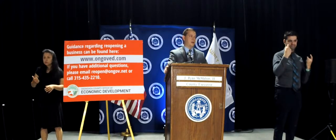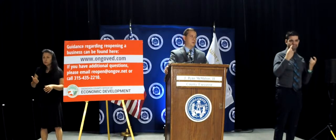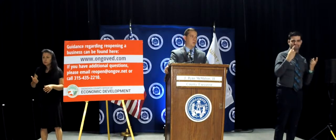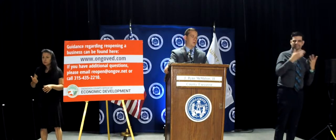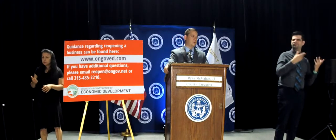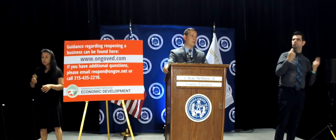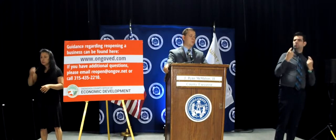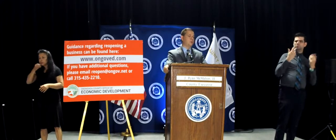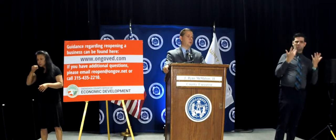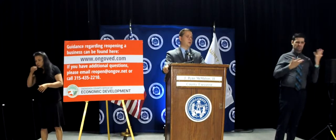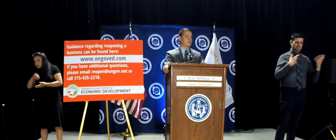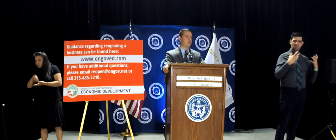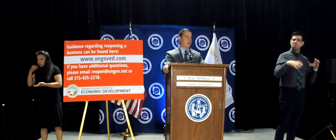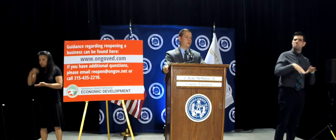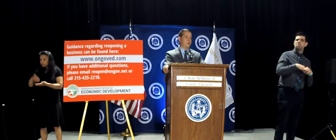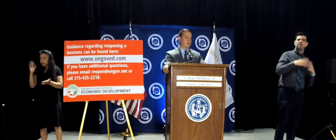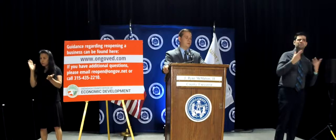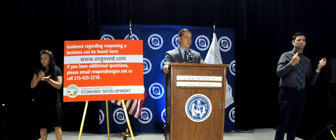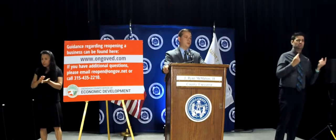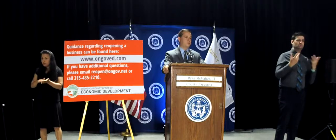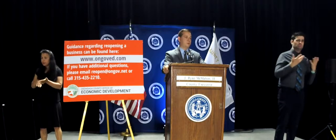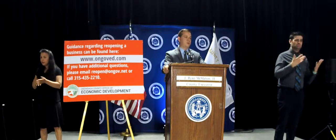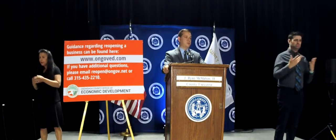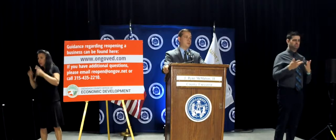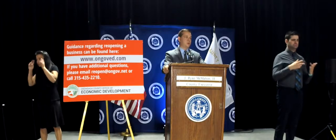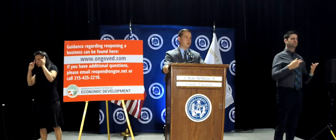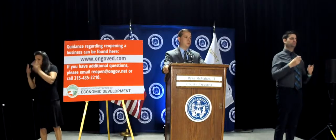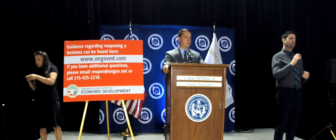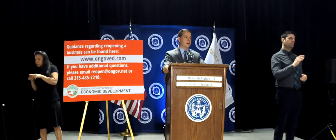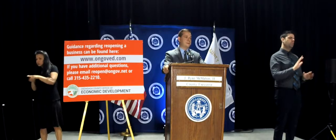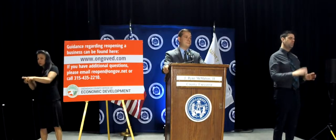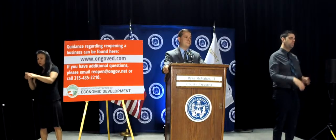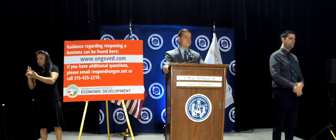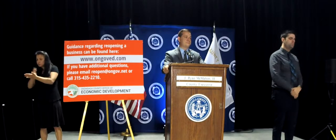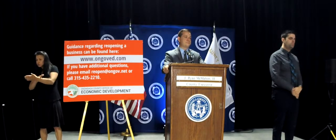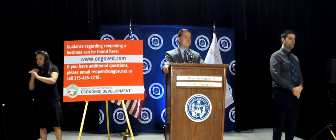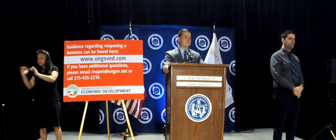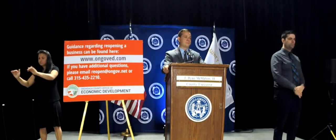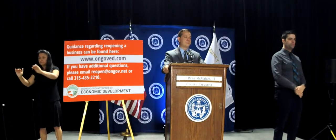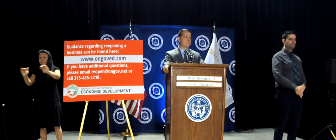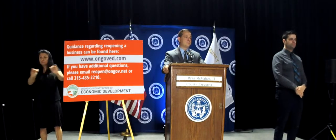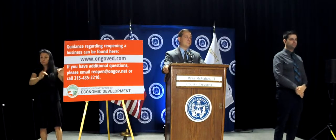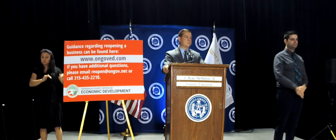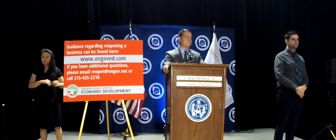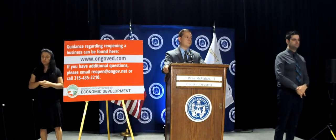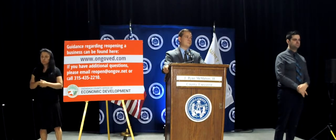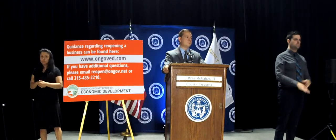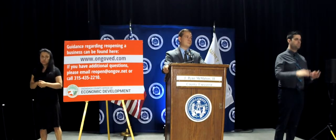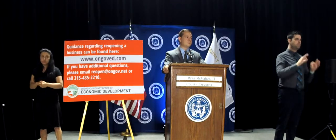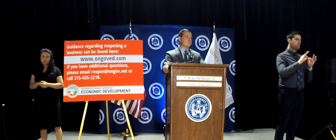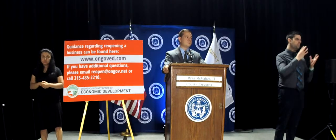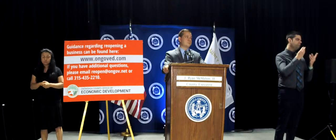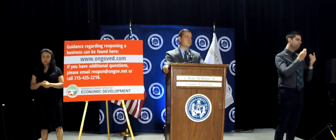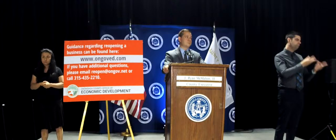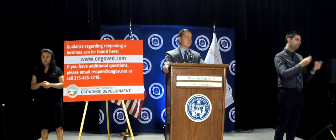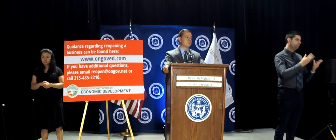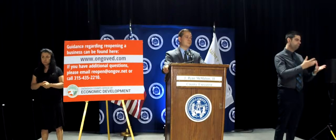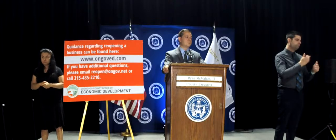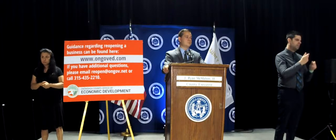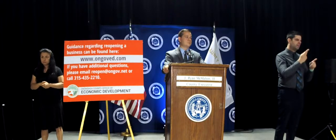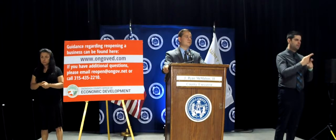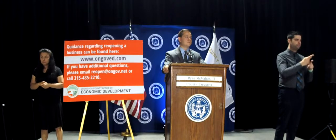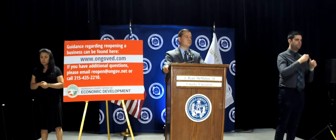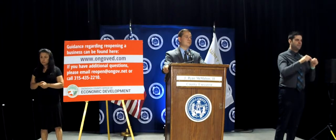understand how that can work. So it's important that we give as much information as early as we can. There was a road race scheduled